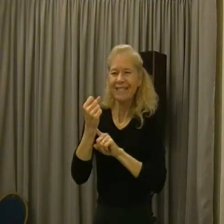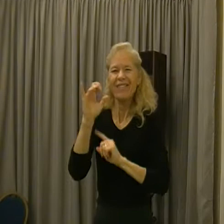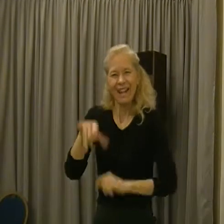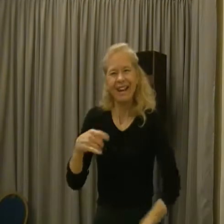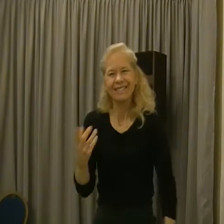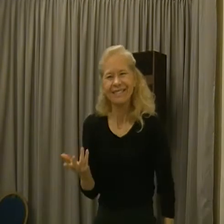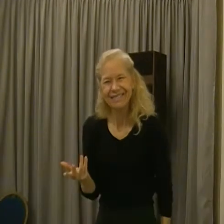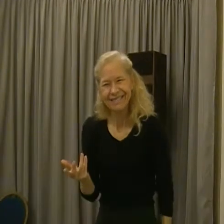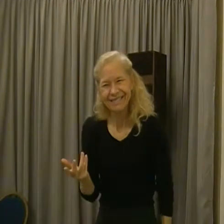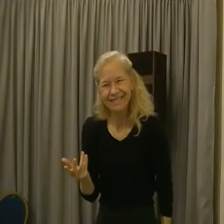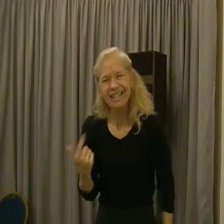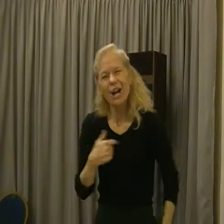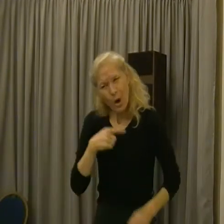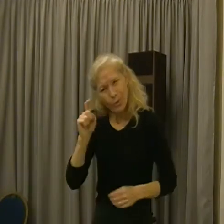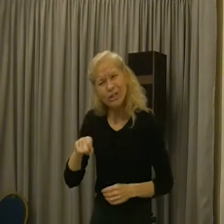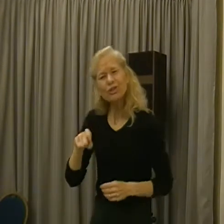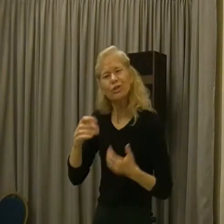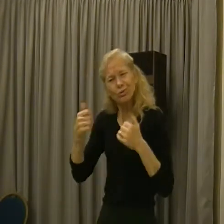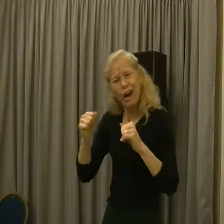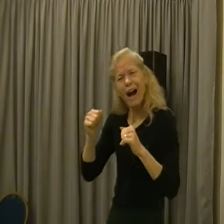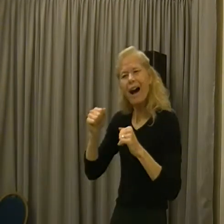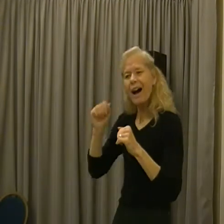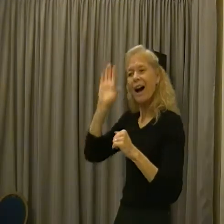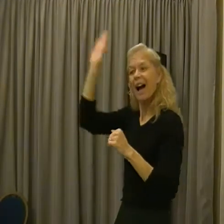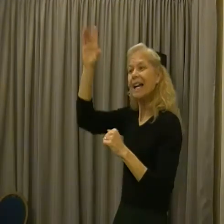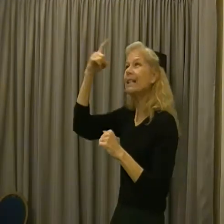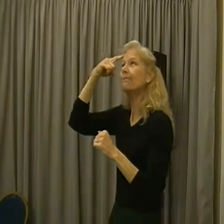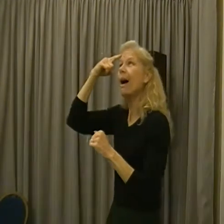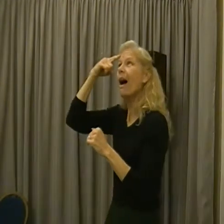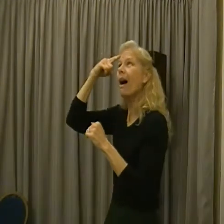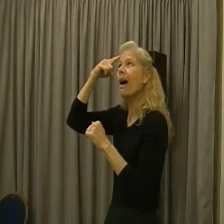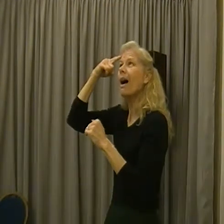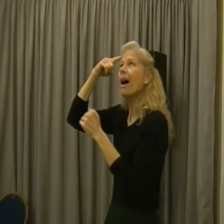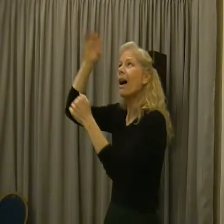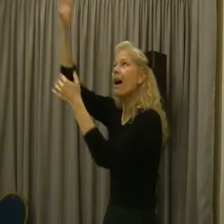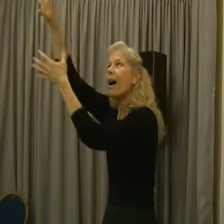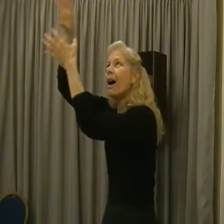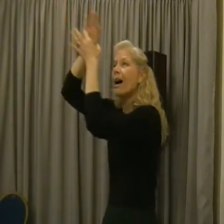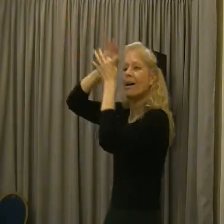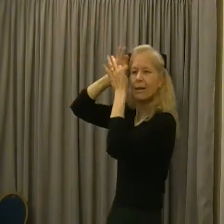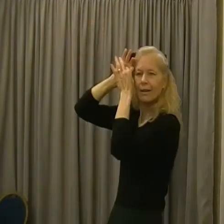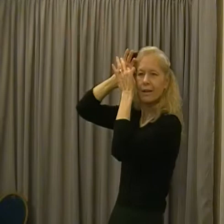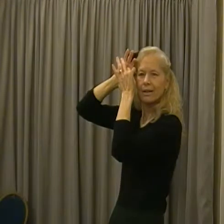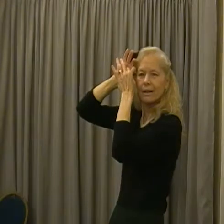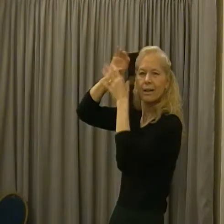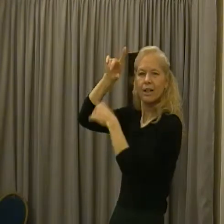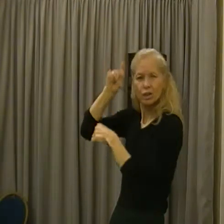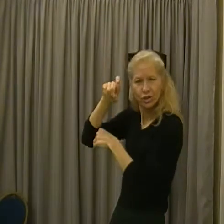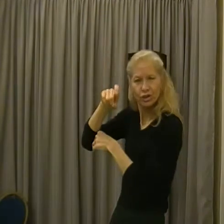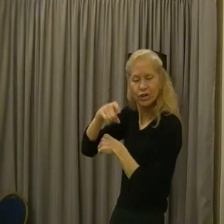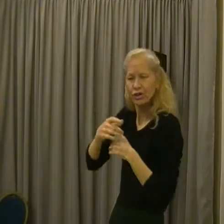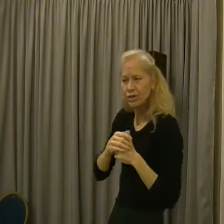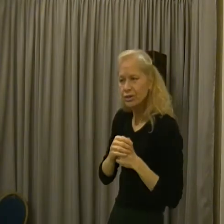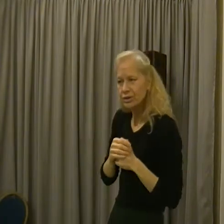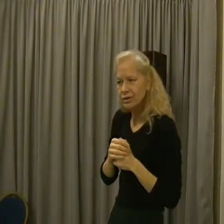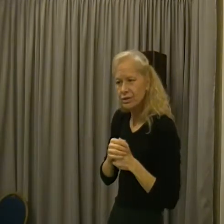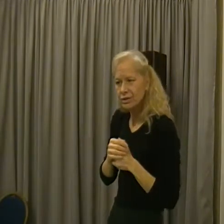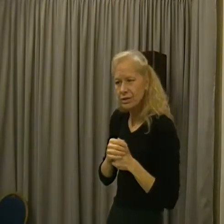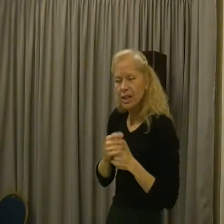things that God delights in and see how they're worthy of praise. We consider, first of all, his loving